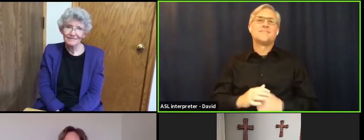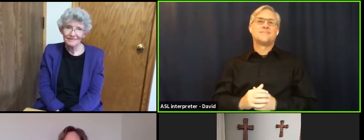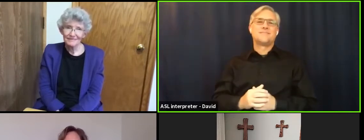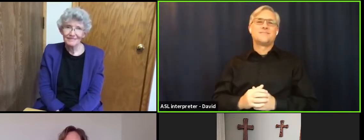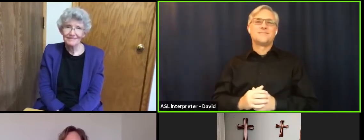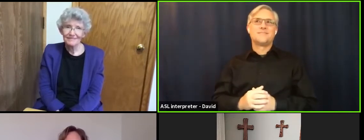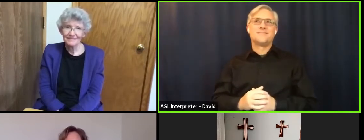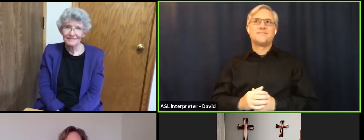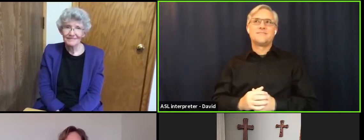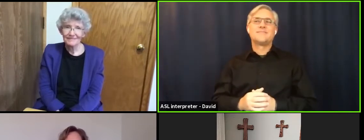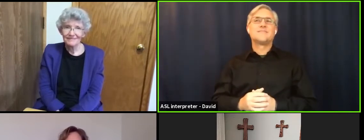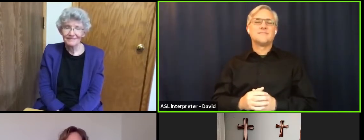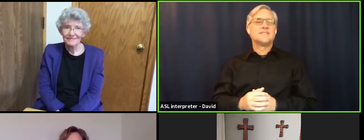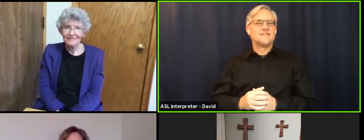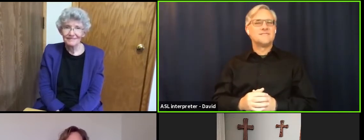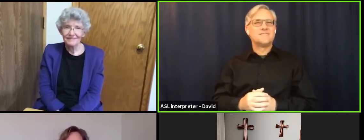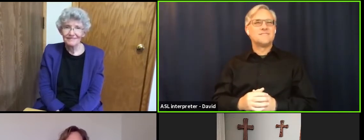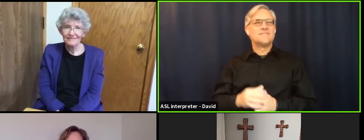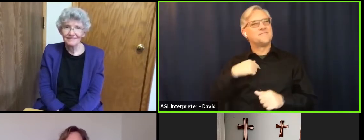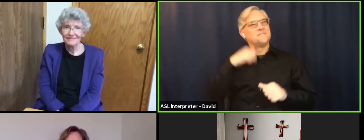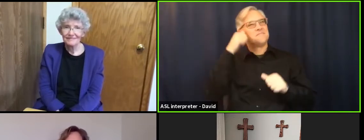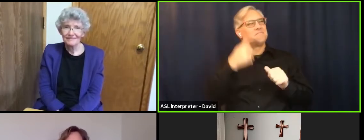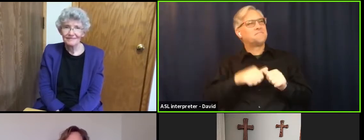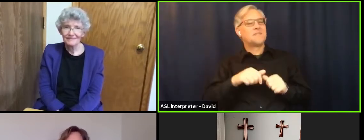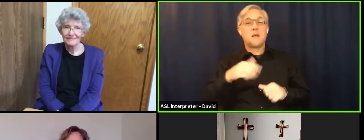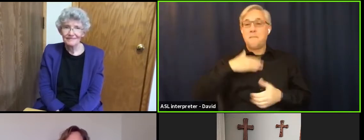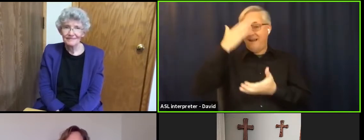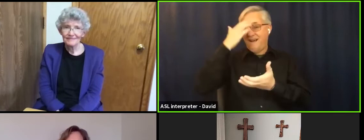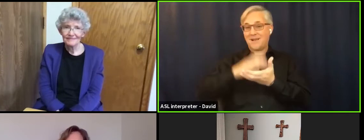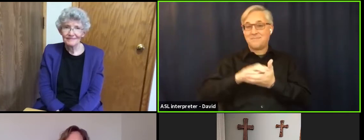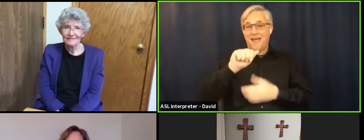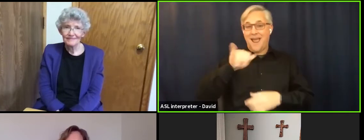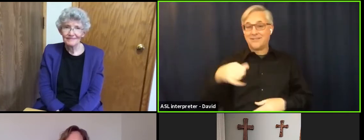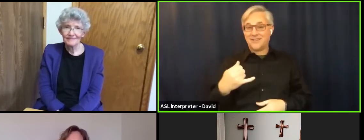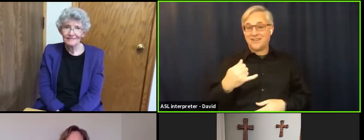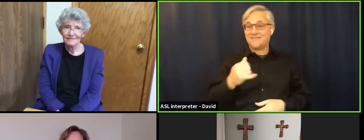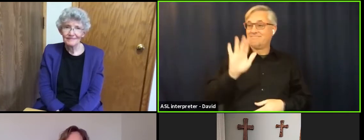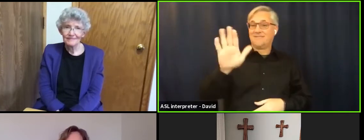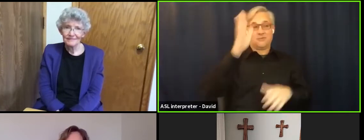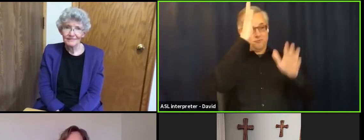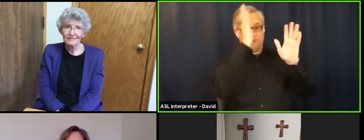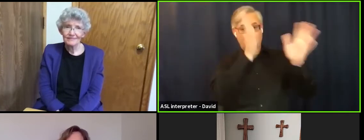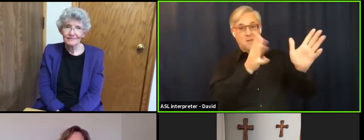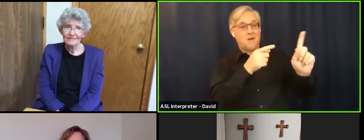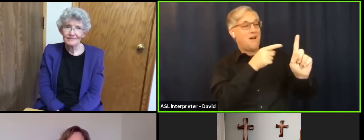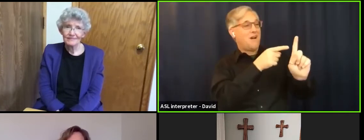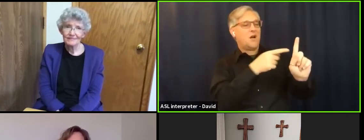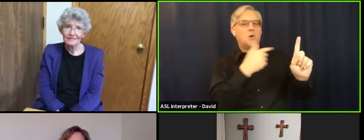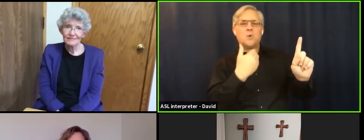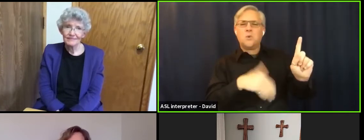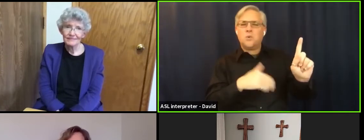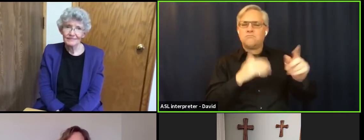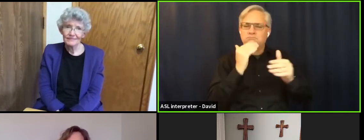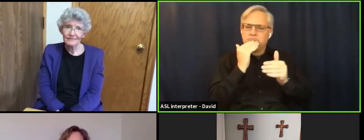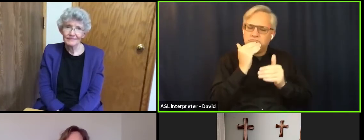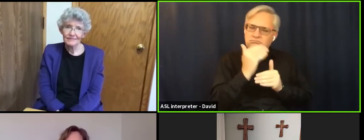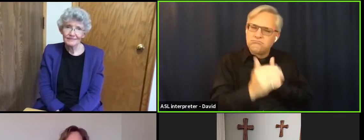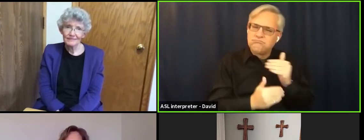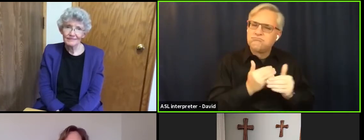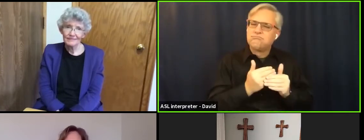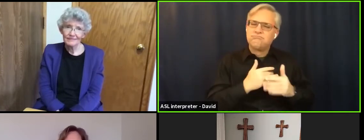And remembering AJ's grandpa, who was a very kind and caring person.